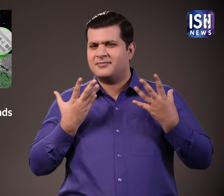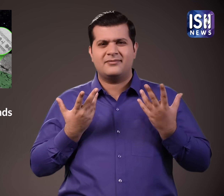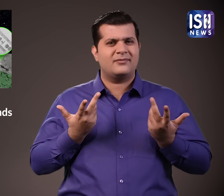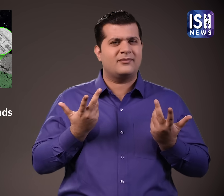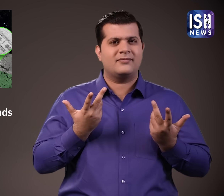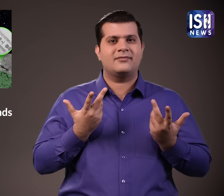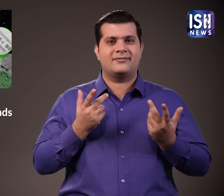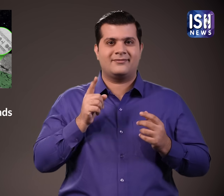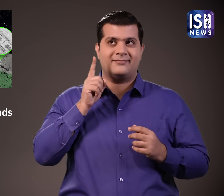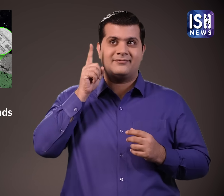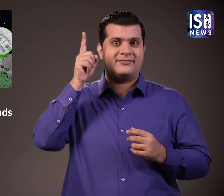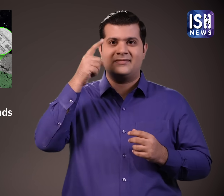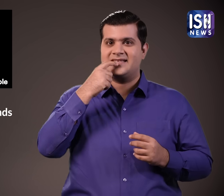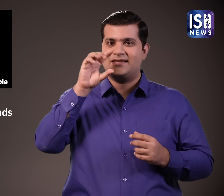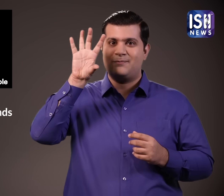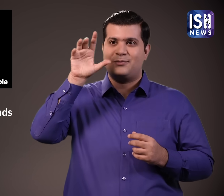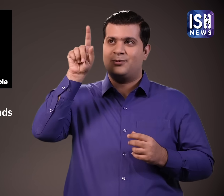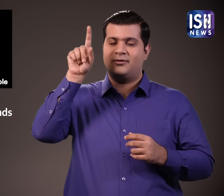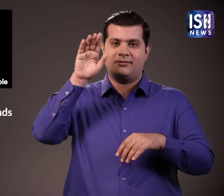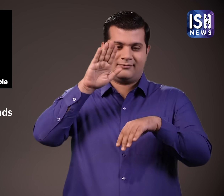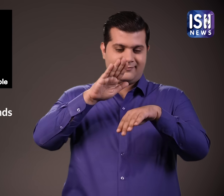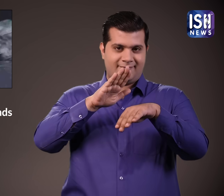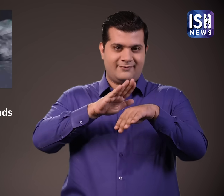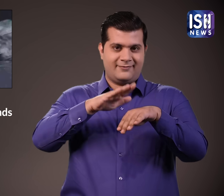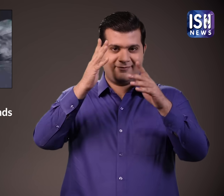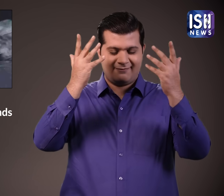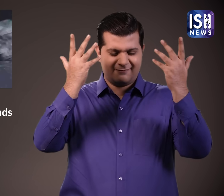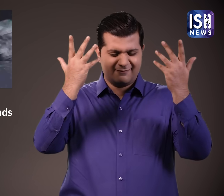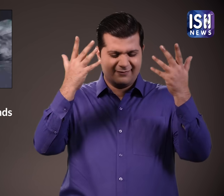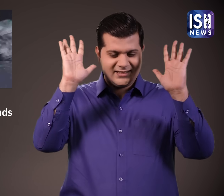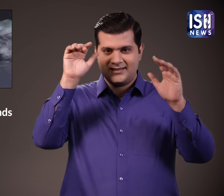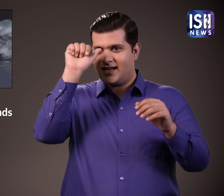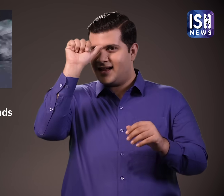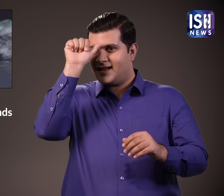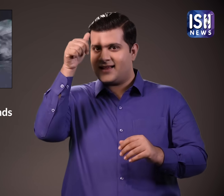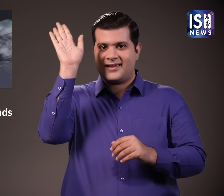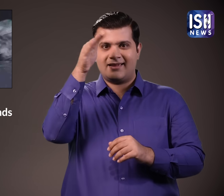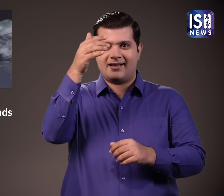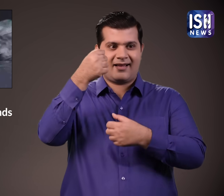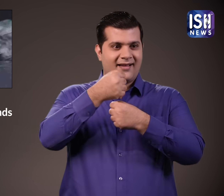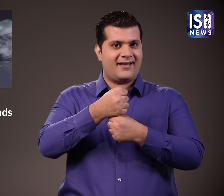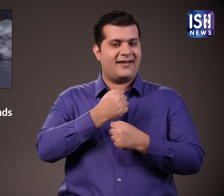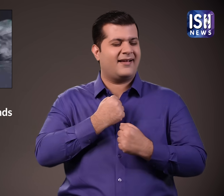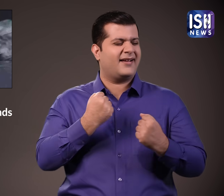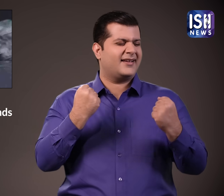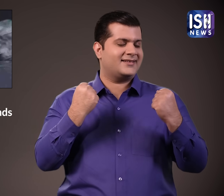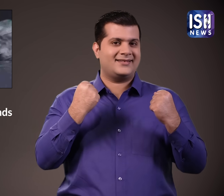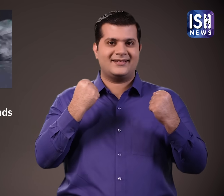happy and had tears of joy. This is because Chandrayaan 3 soft landed on the moon. This is a moment of national